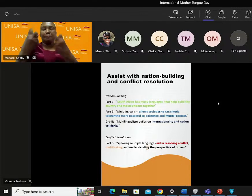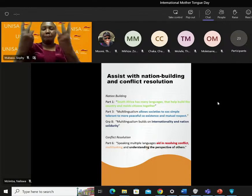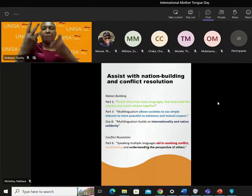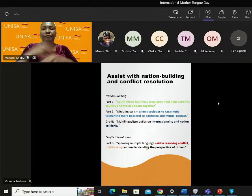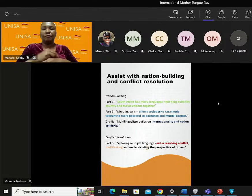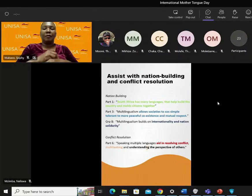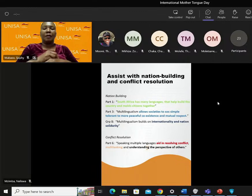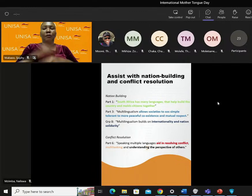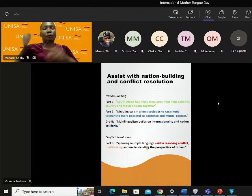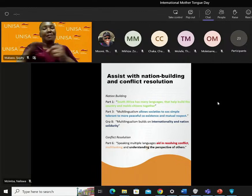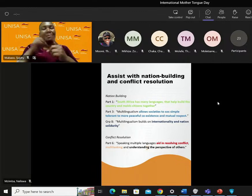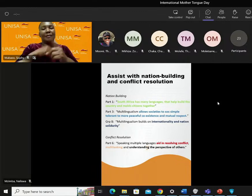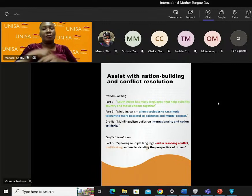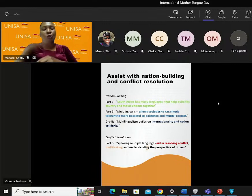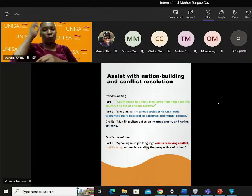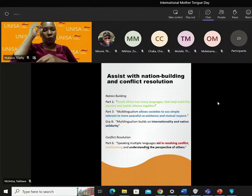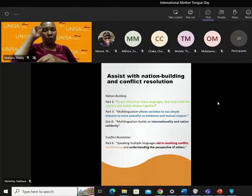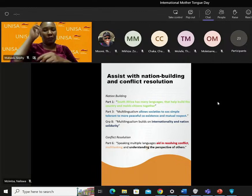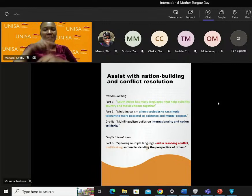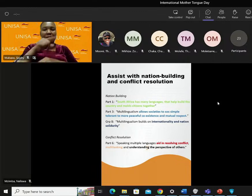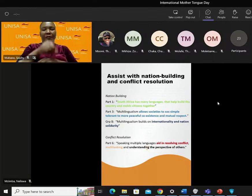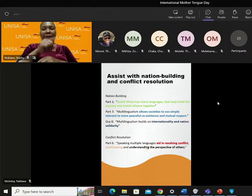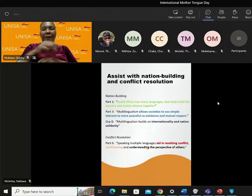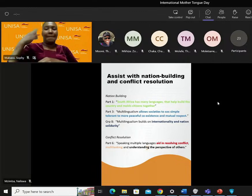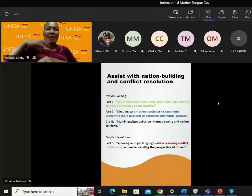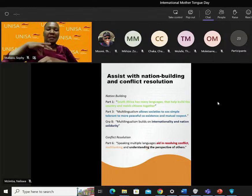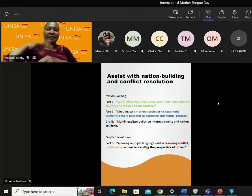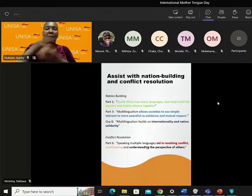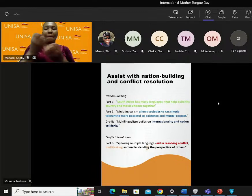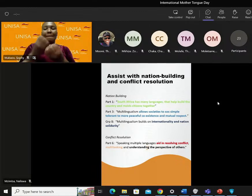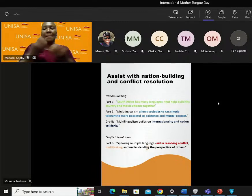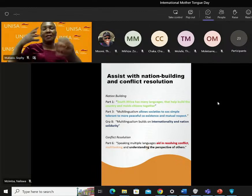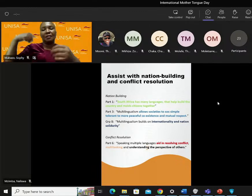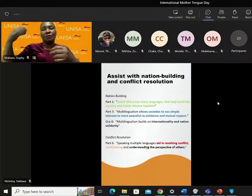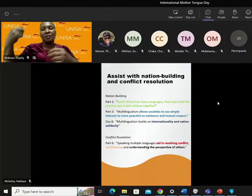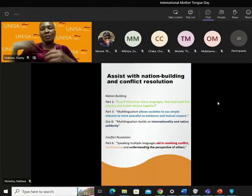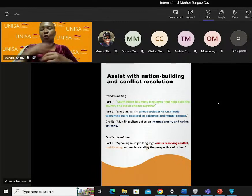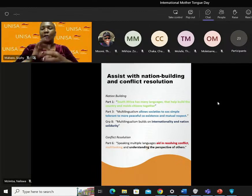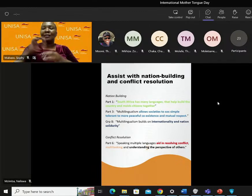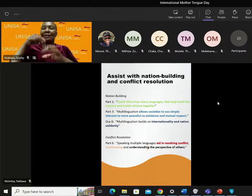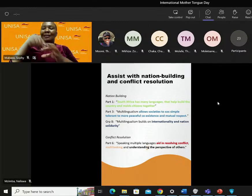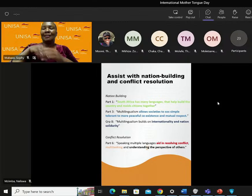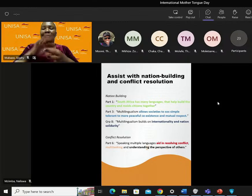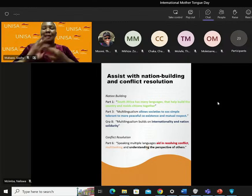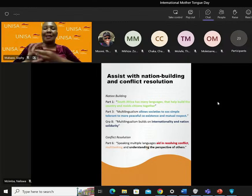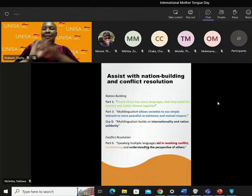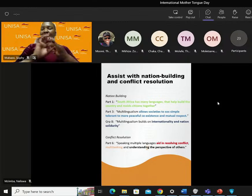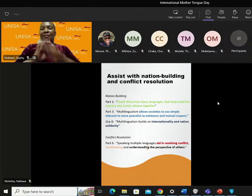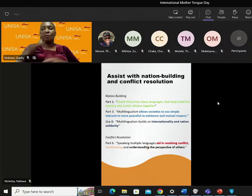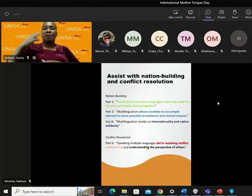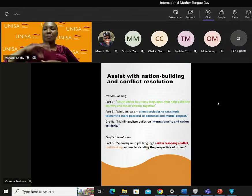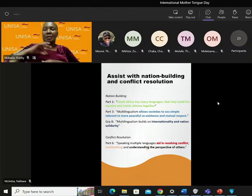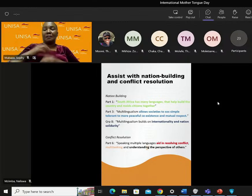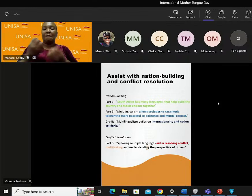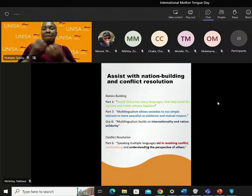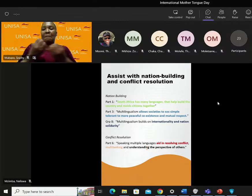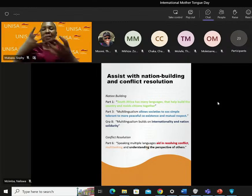the cognitive benefits of multilingualism, not just the interrelational benefits of